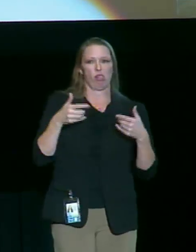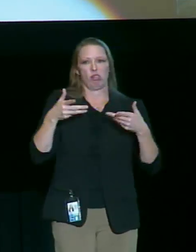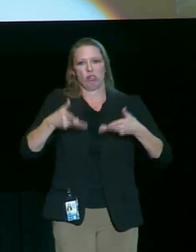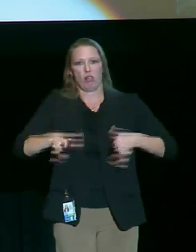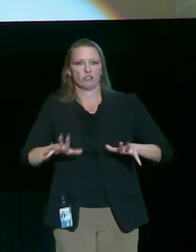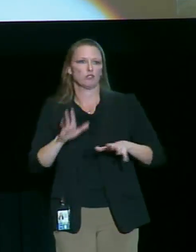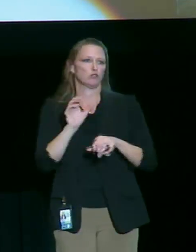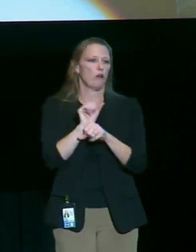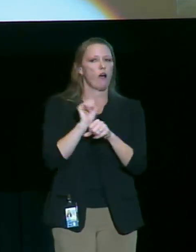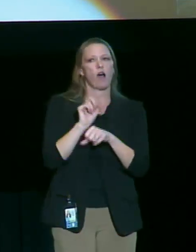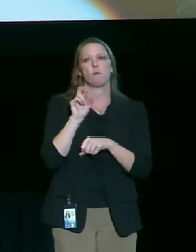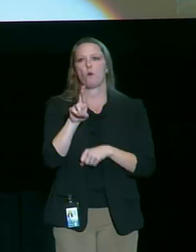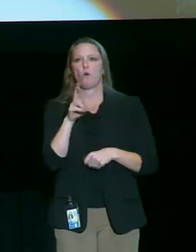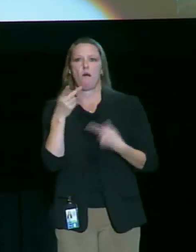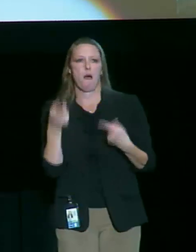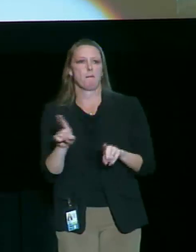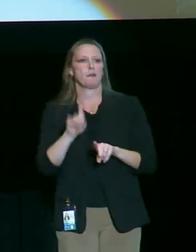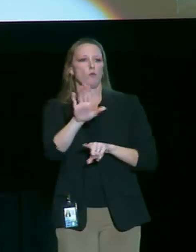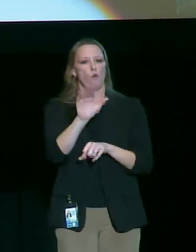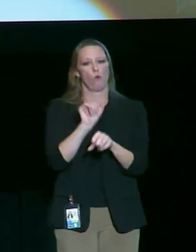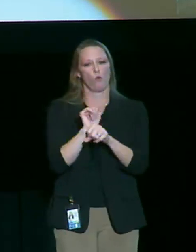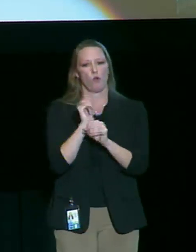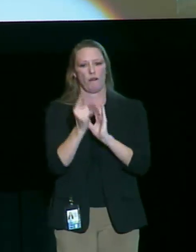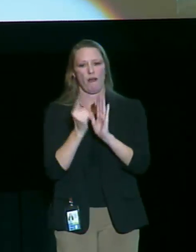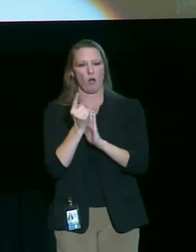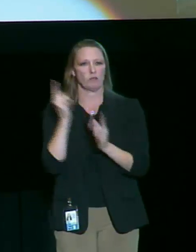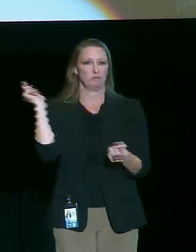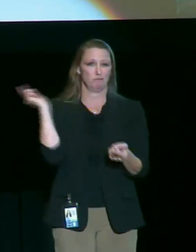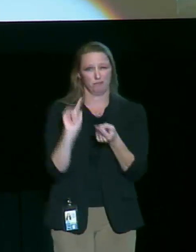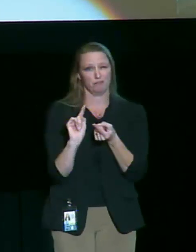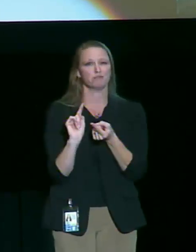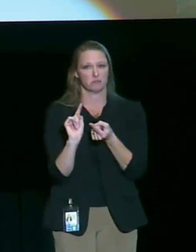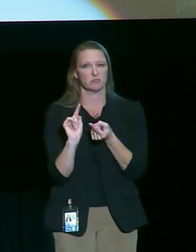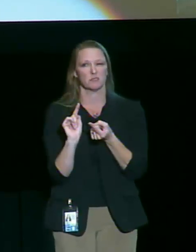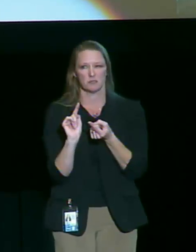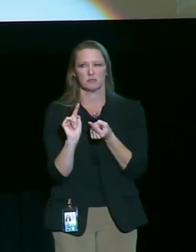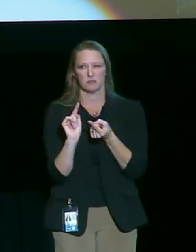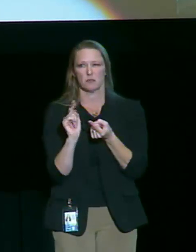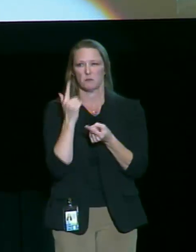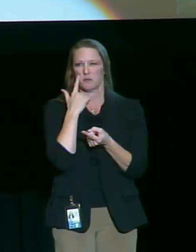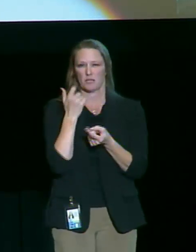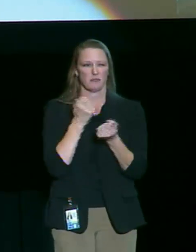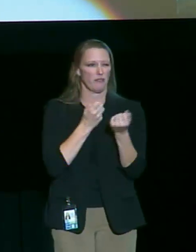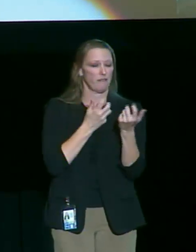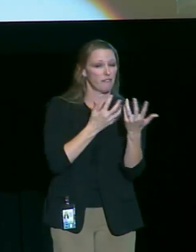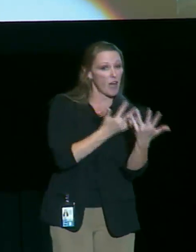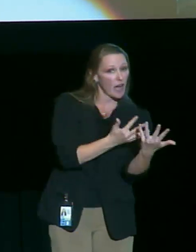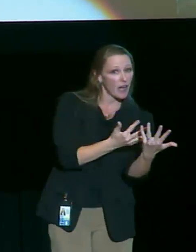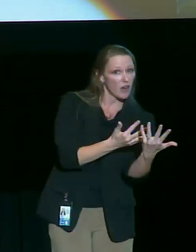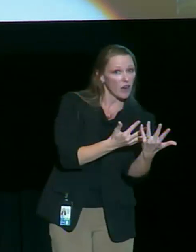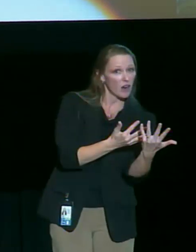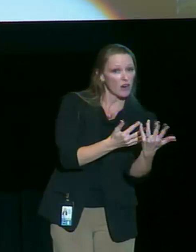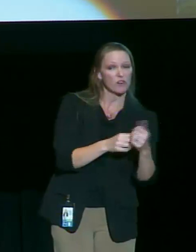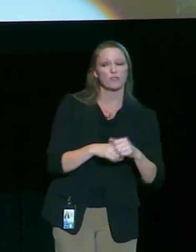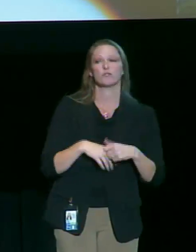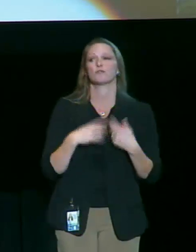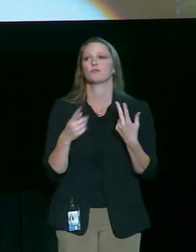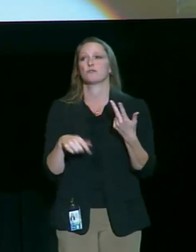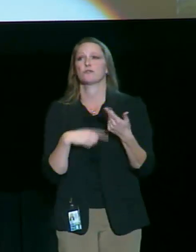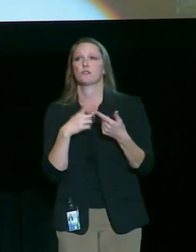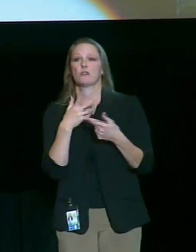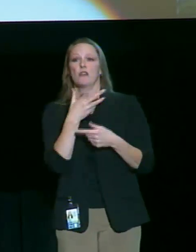work hours substantially reduced as a result of the wildfires